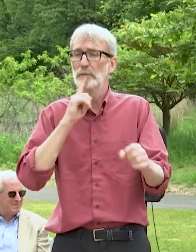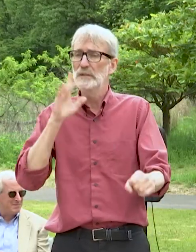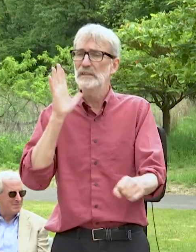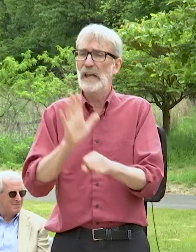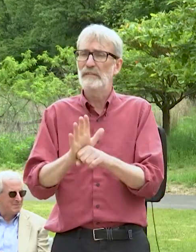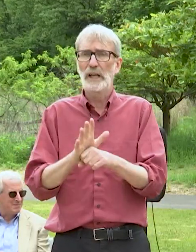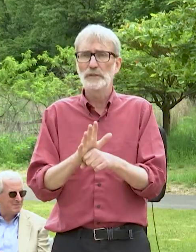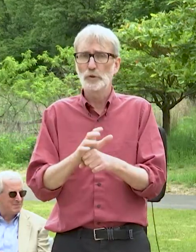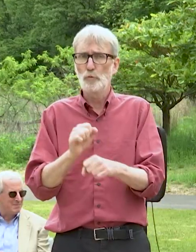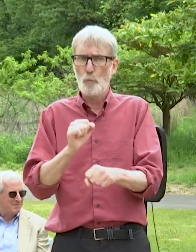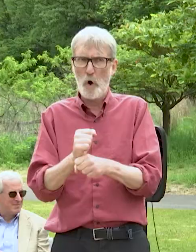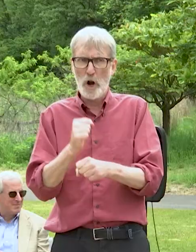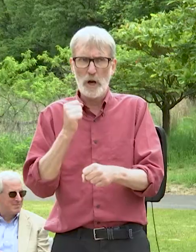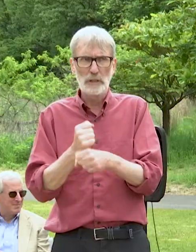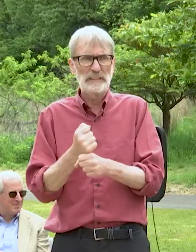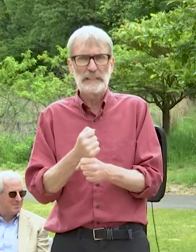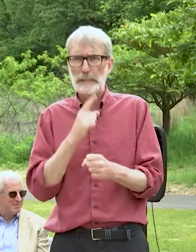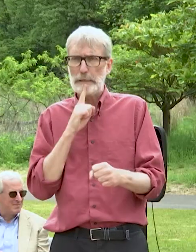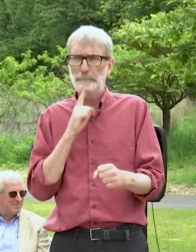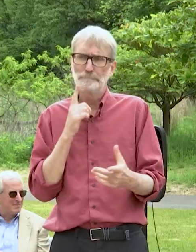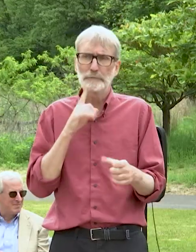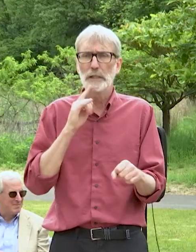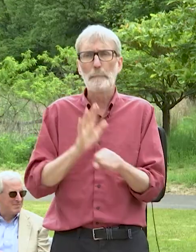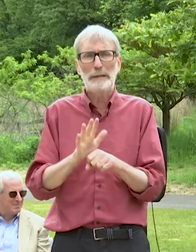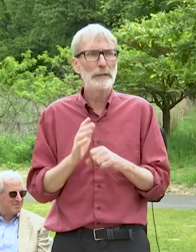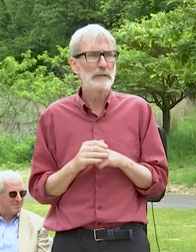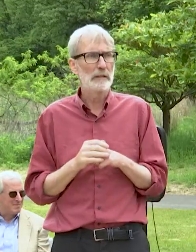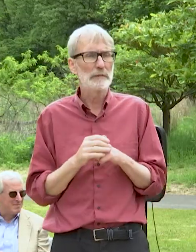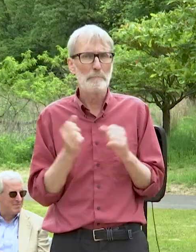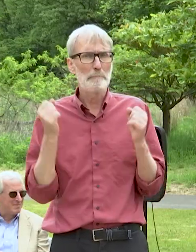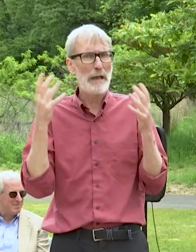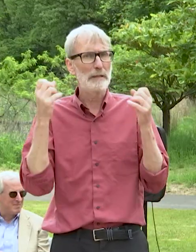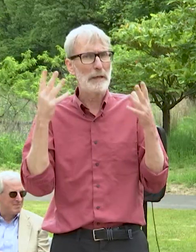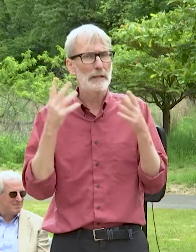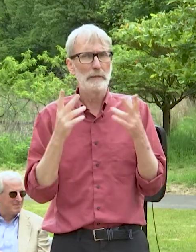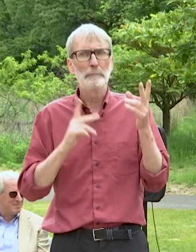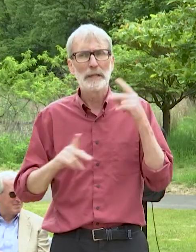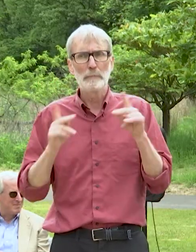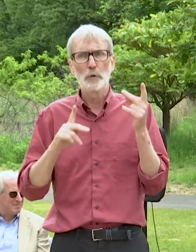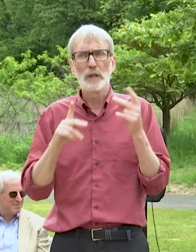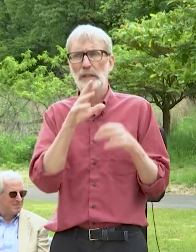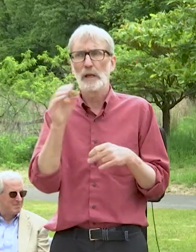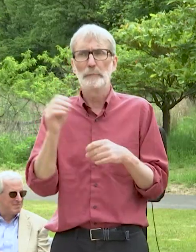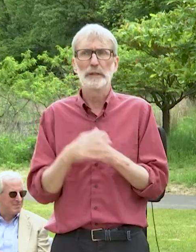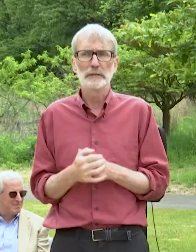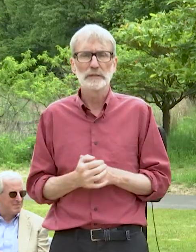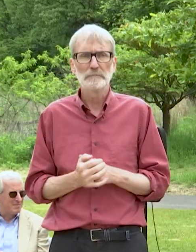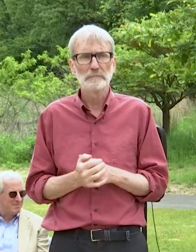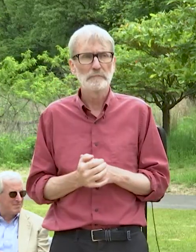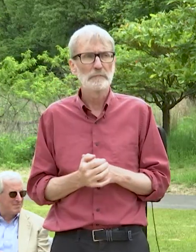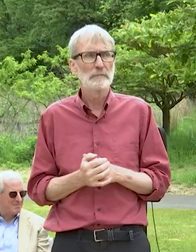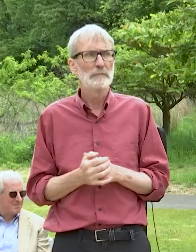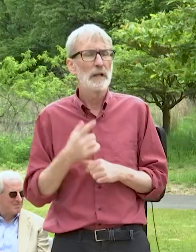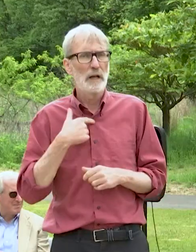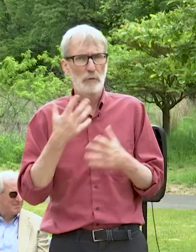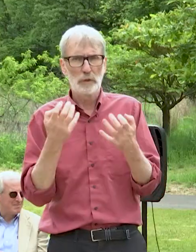dedication, the hard work, and the commitment of a lot of different individuals and organizations. So I'd like to